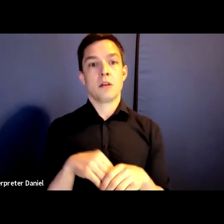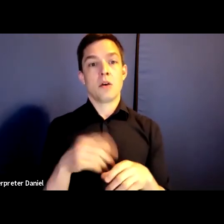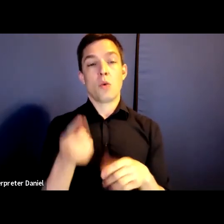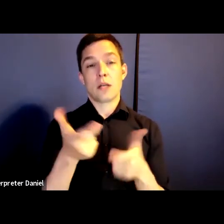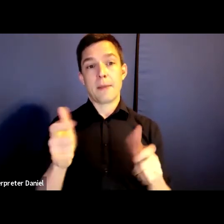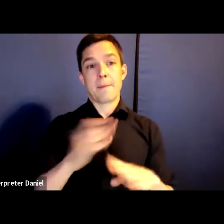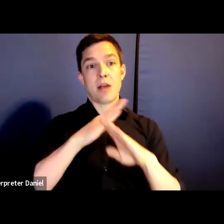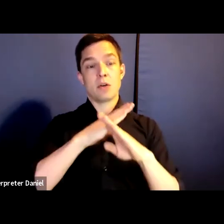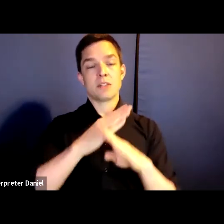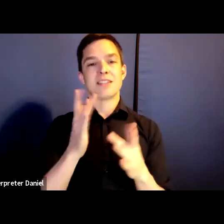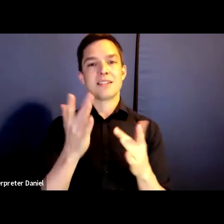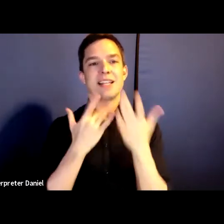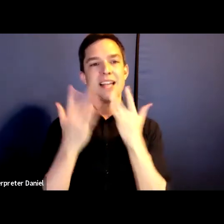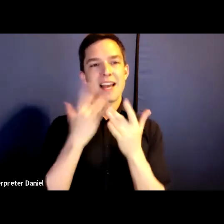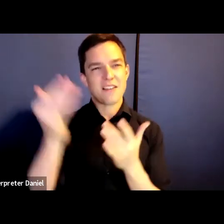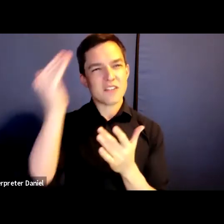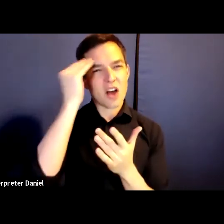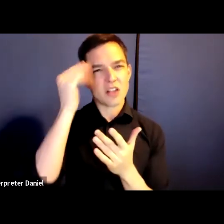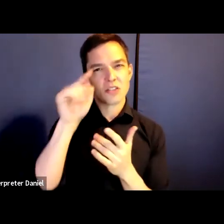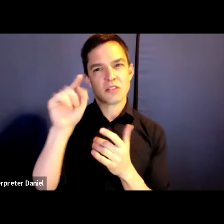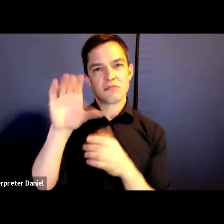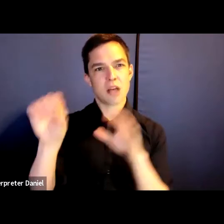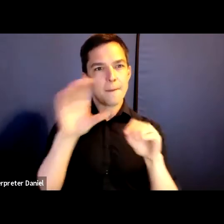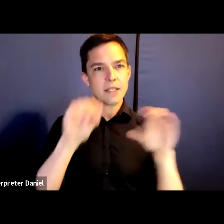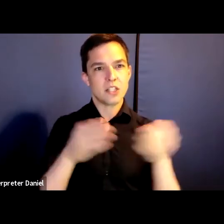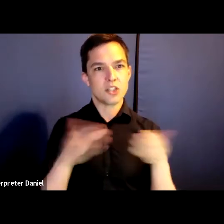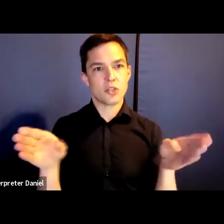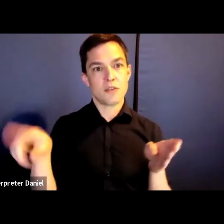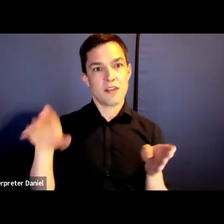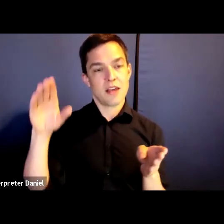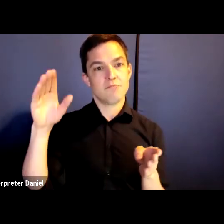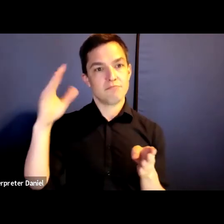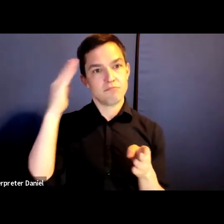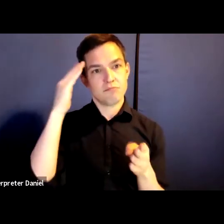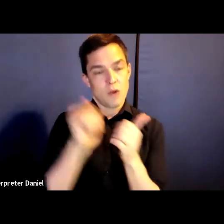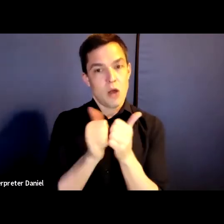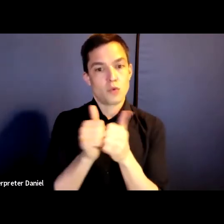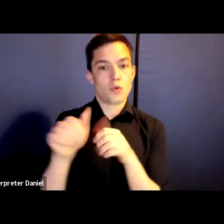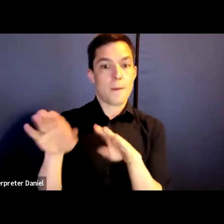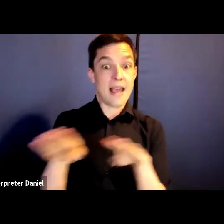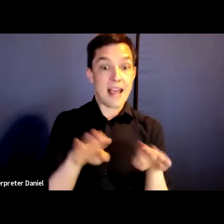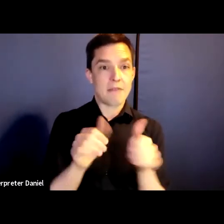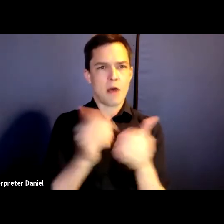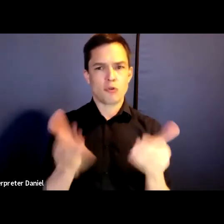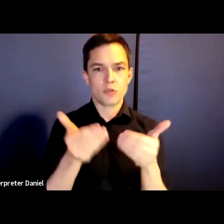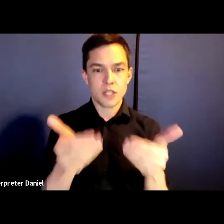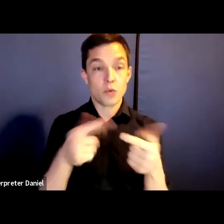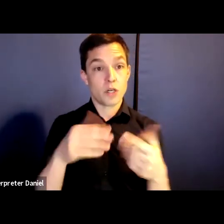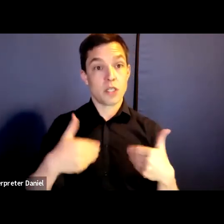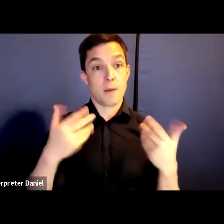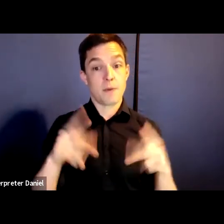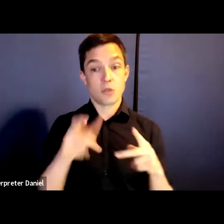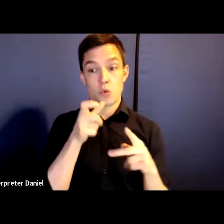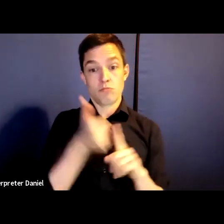was the lack of knowledge that companies or people in general have about how to behave or to proceed when a young person with